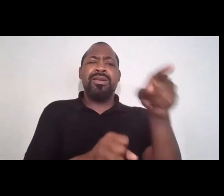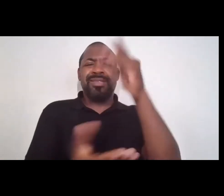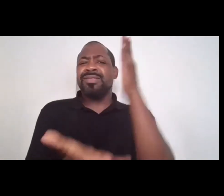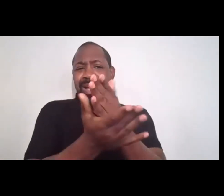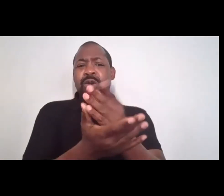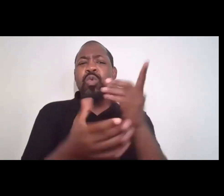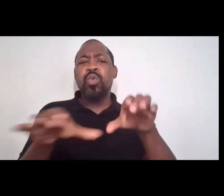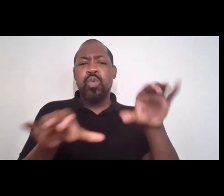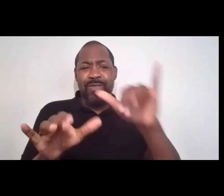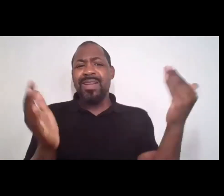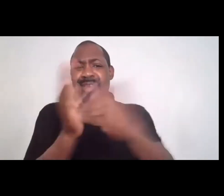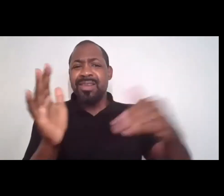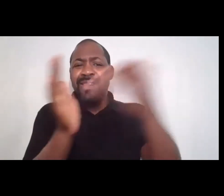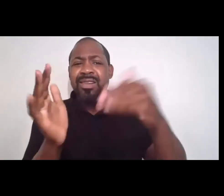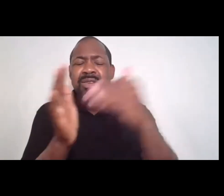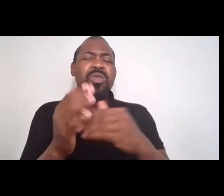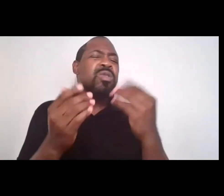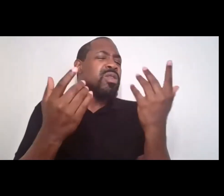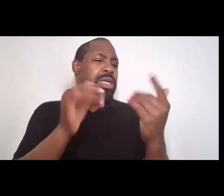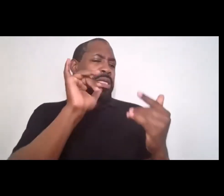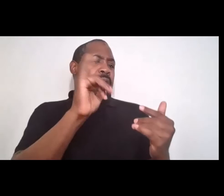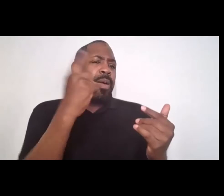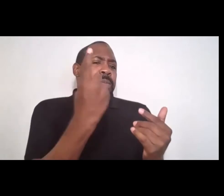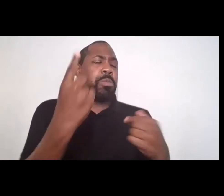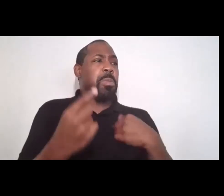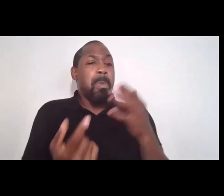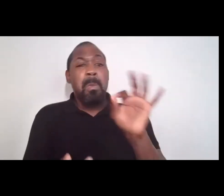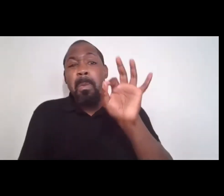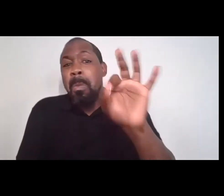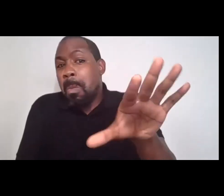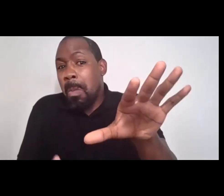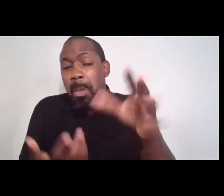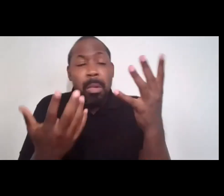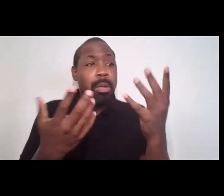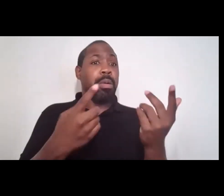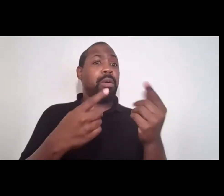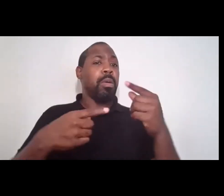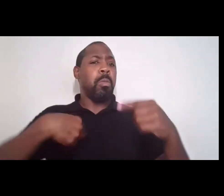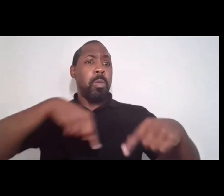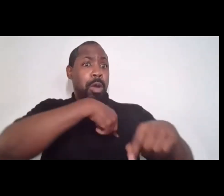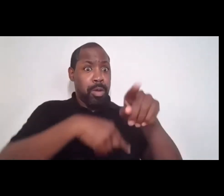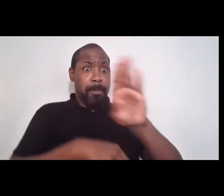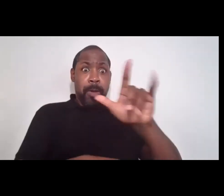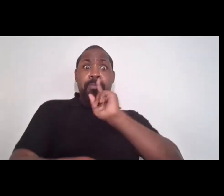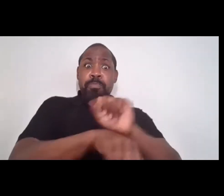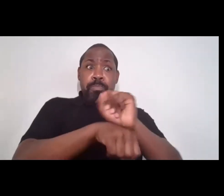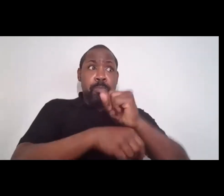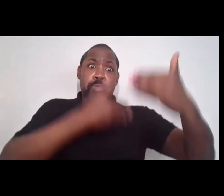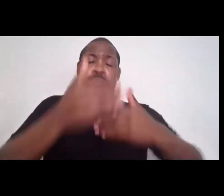to be some kind of severe consequences if that does happen, because it has been happening time and time again. And so I just wanted to put out there that